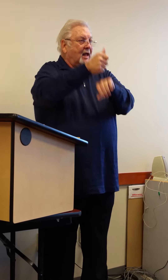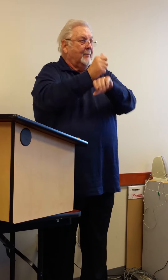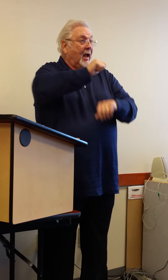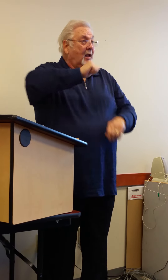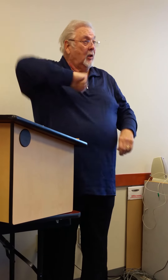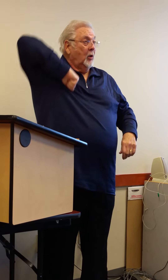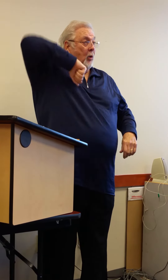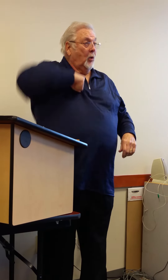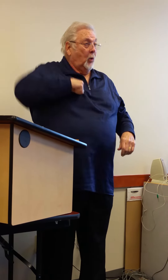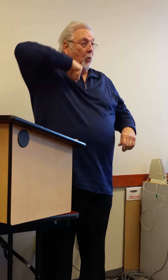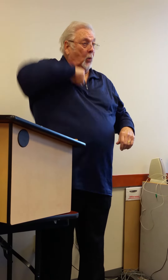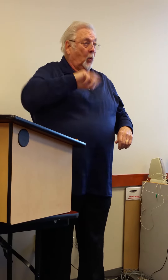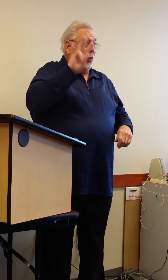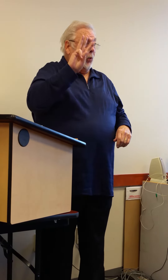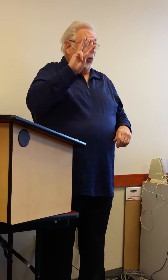state, if possible, to set up a wing.